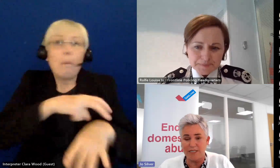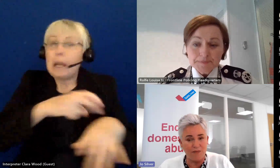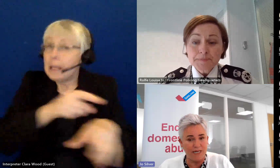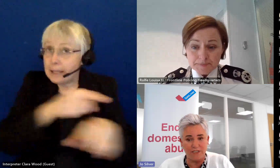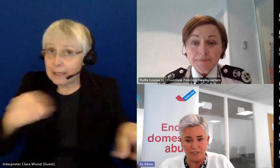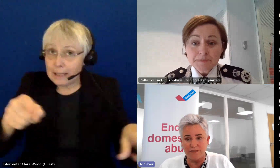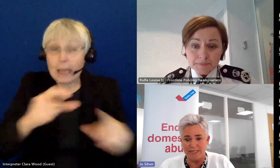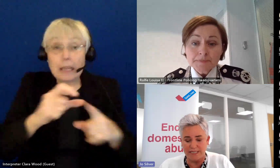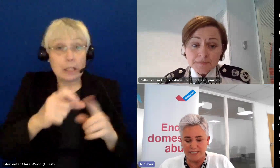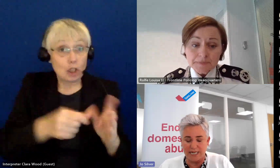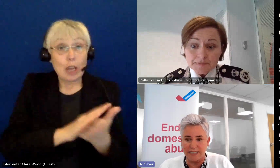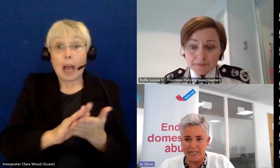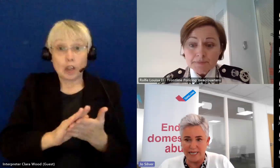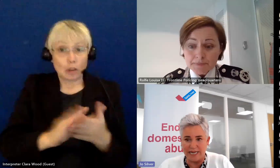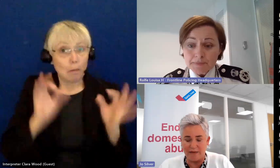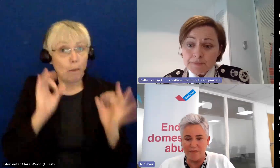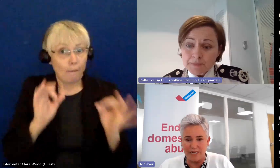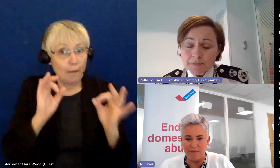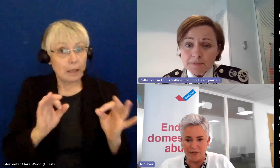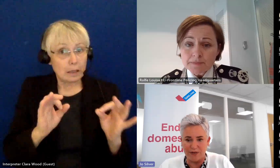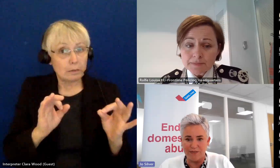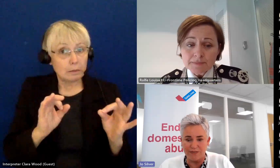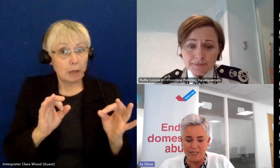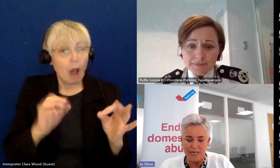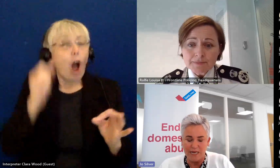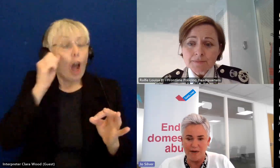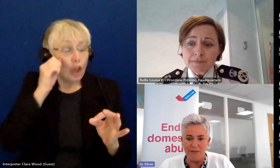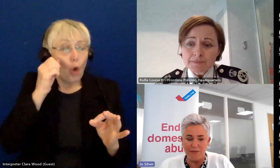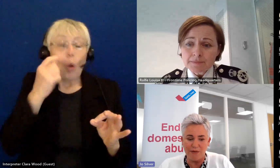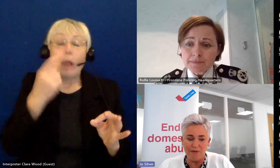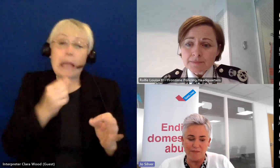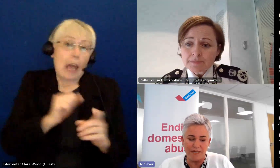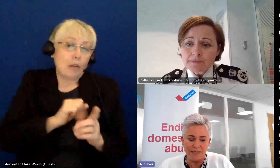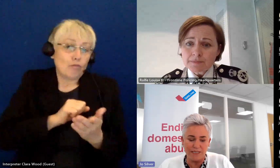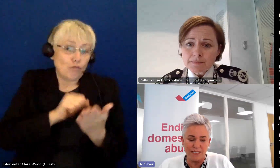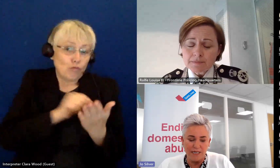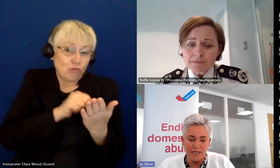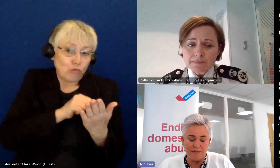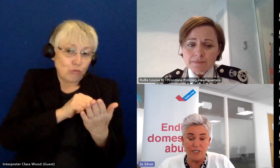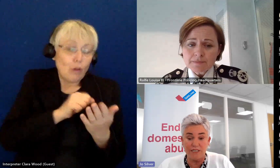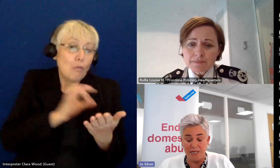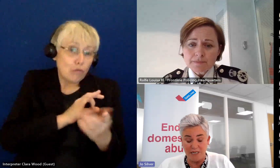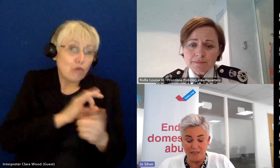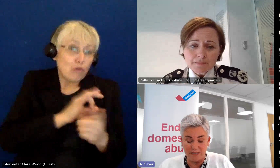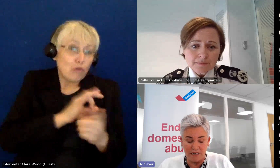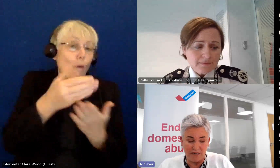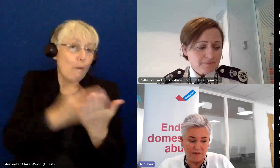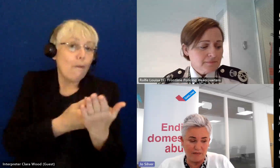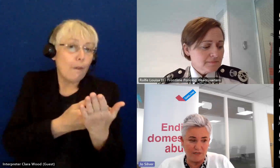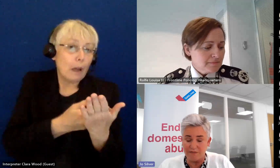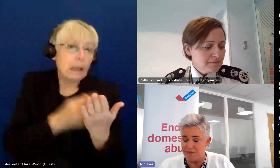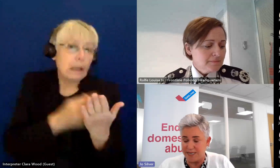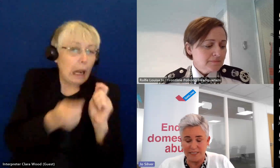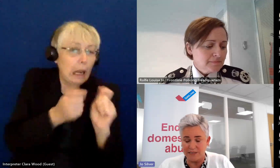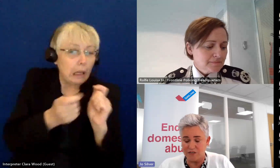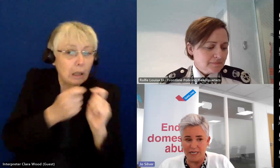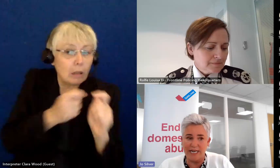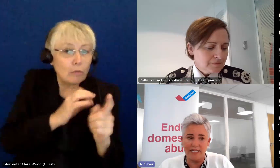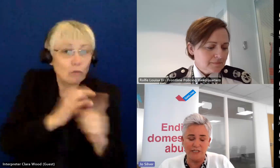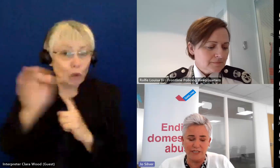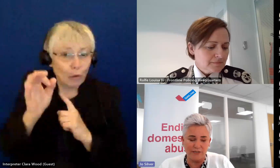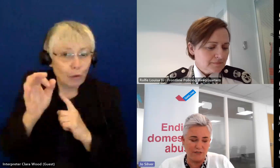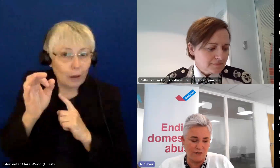for purpose. We do understand that it can be improved, but at the moment, I've just been on a